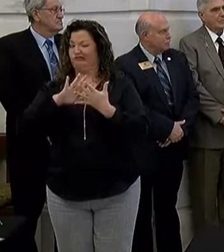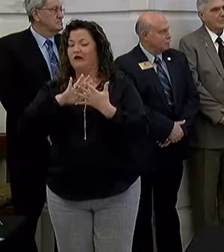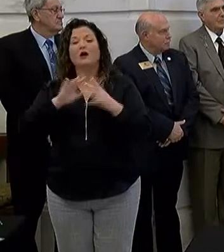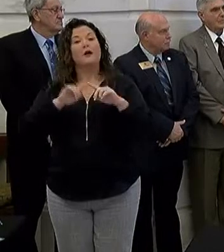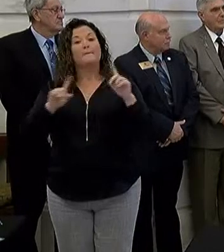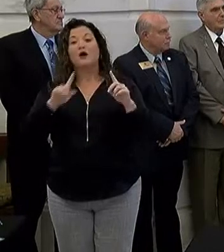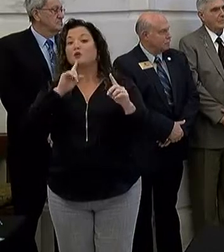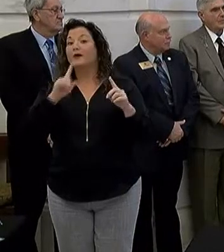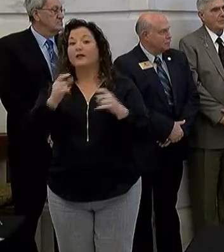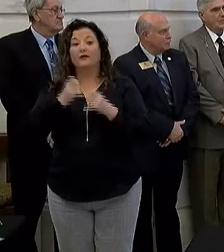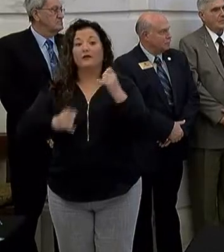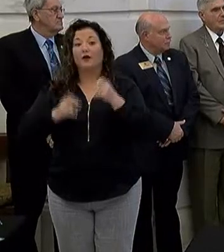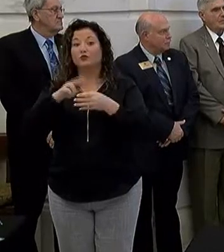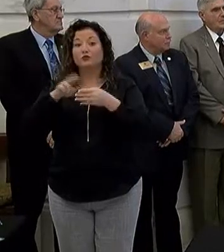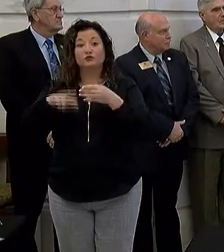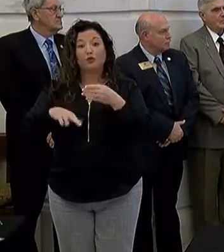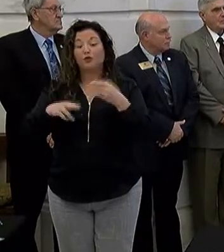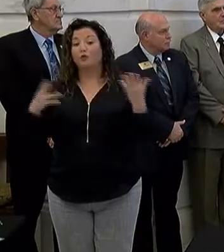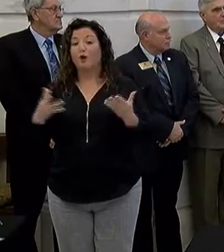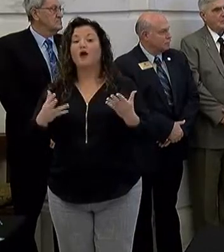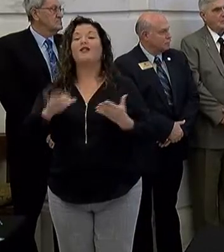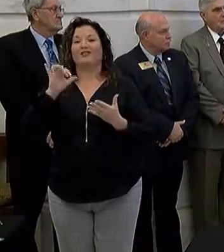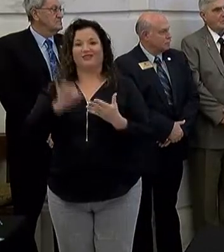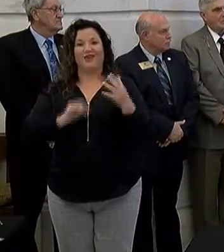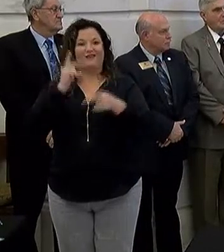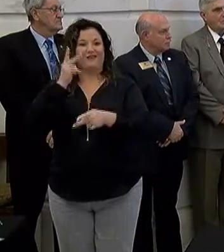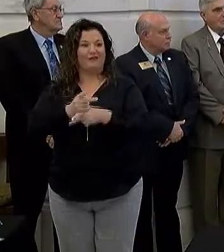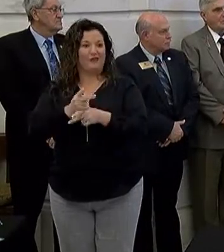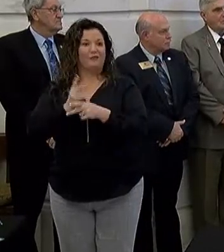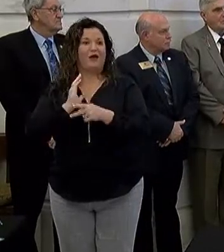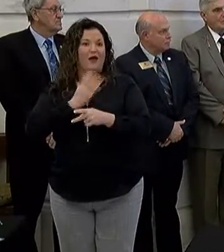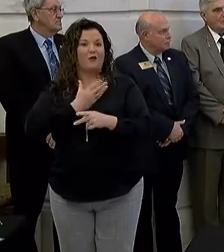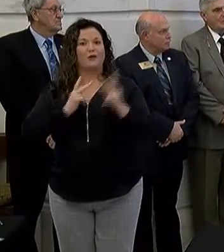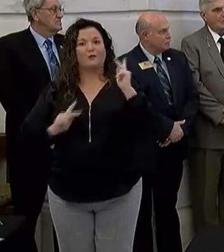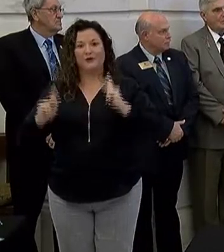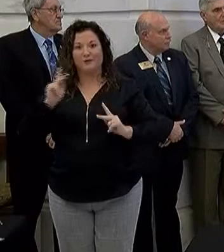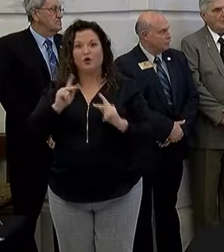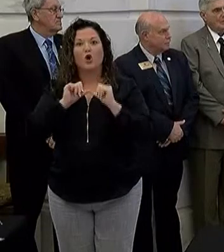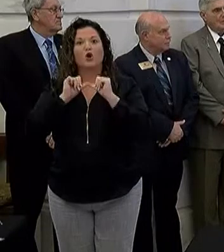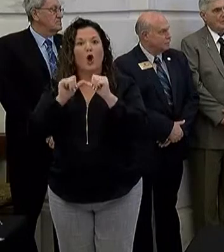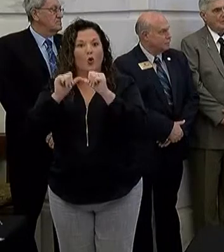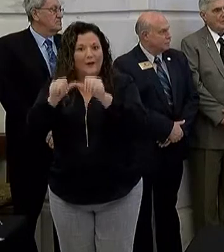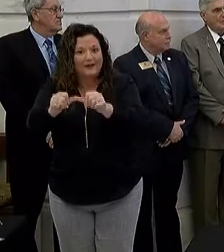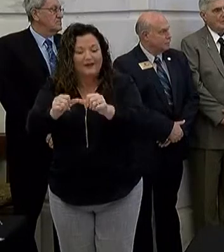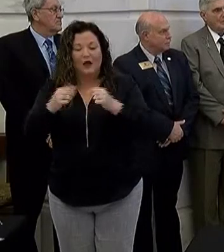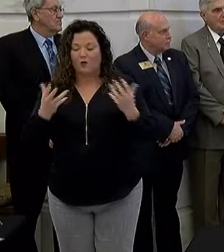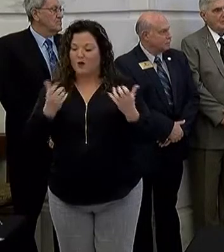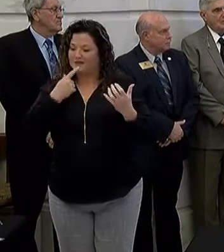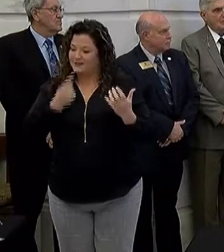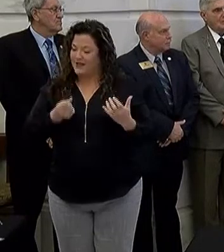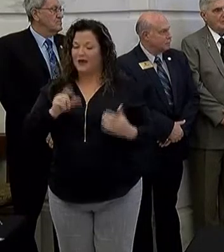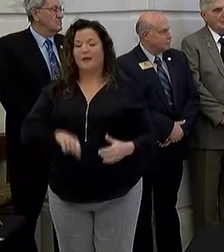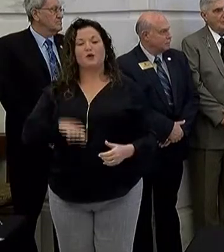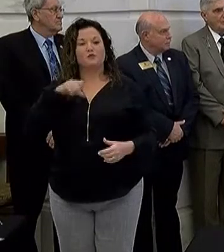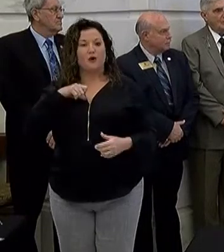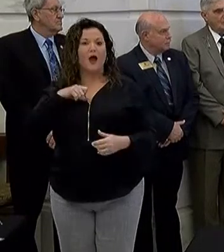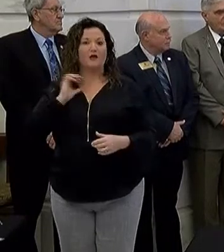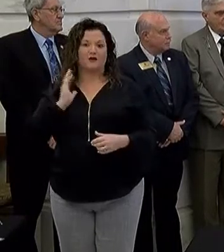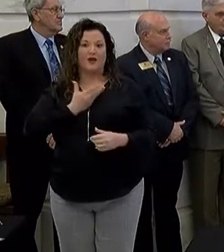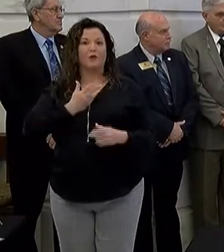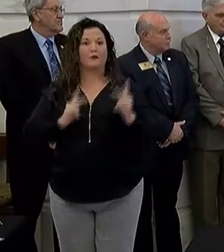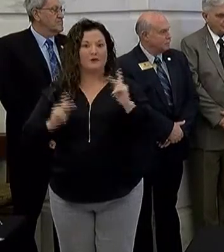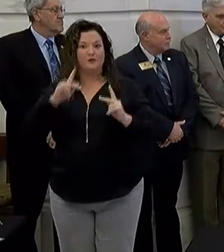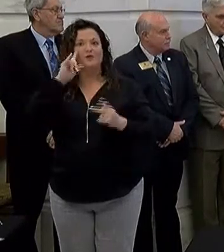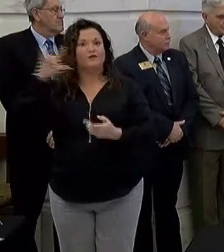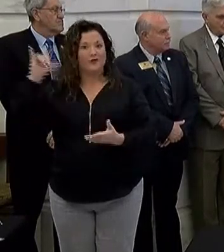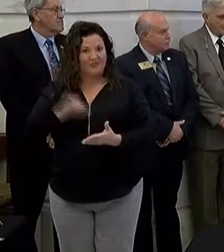the end product is what keeps the citizens of this state going, and I'd just like to say that I'm proud of that membership for that. Thank